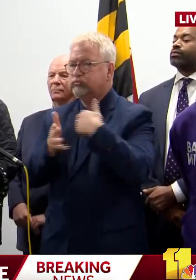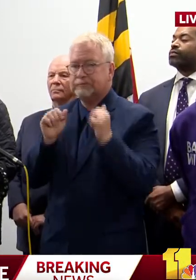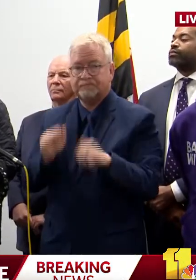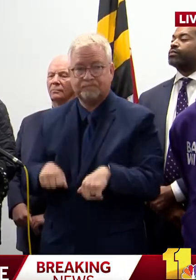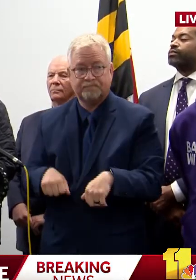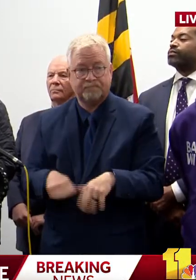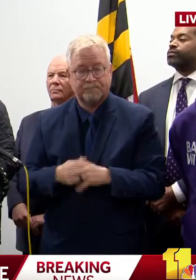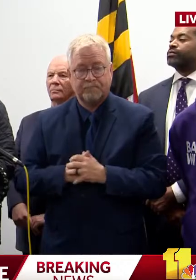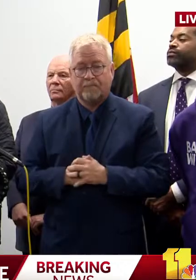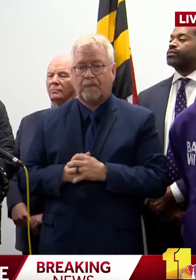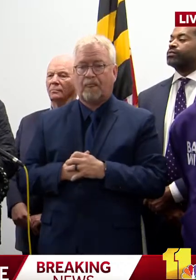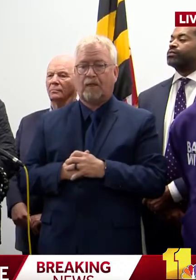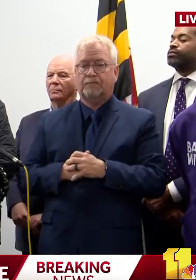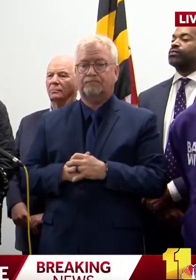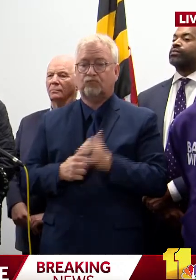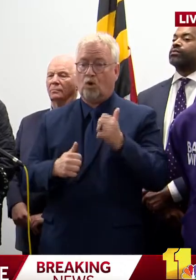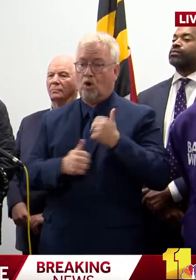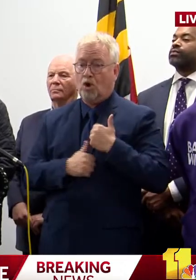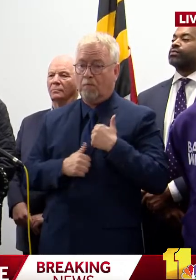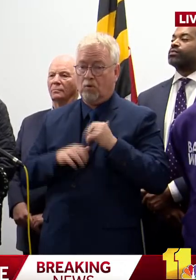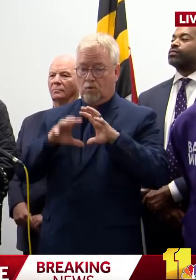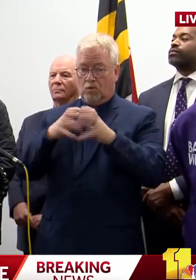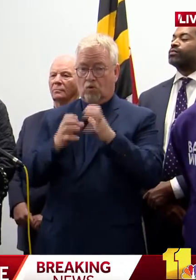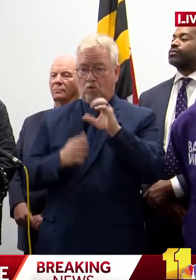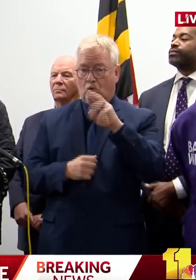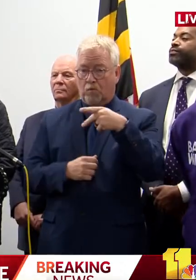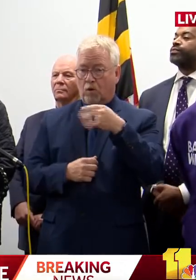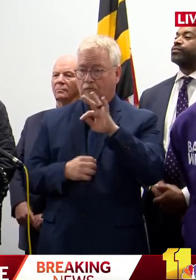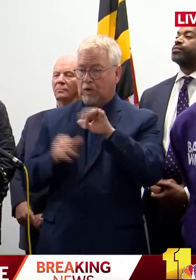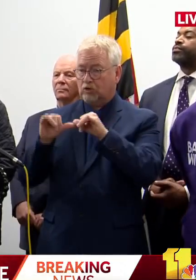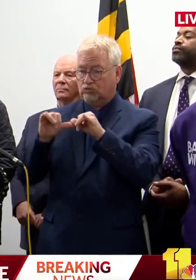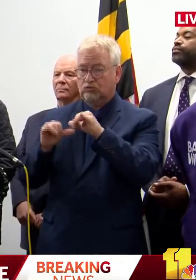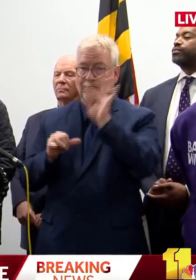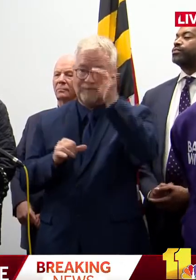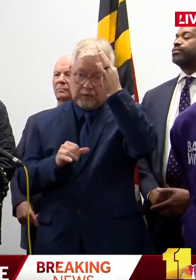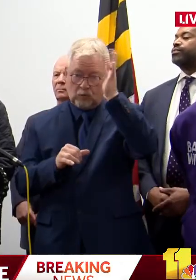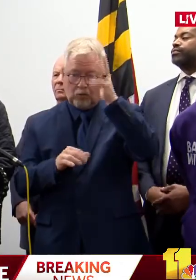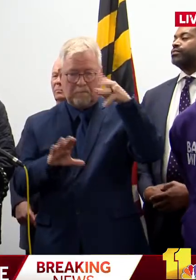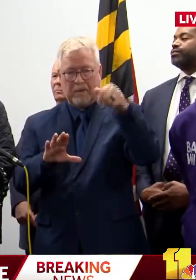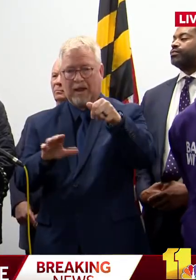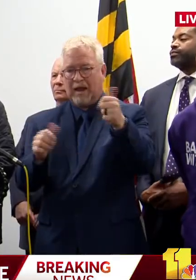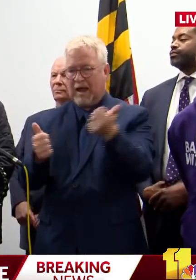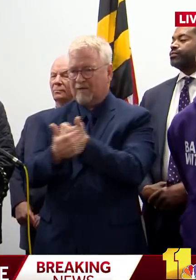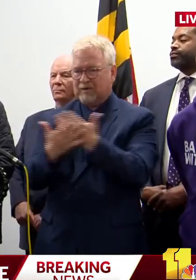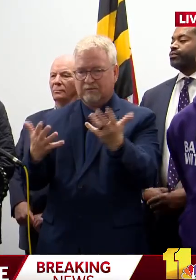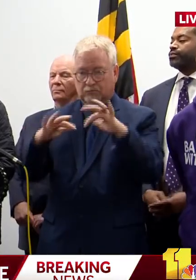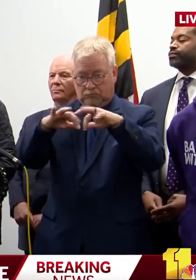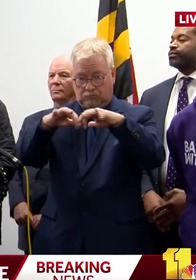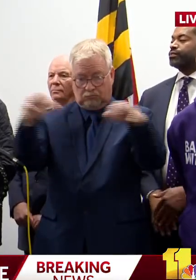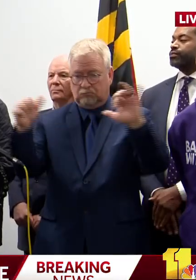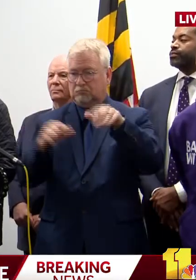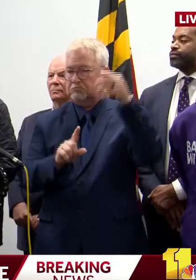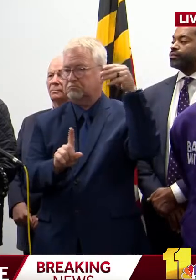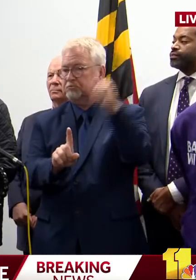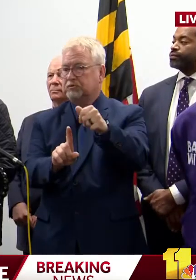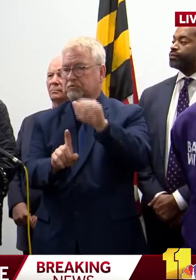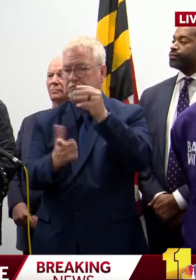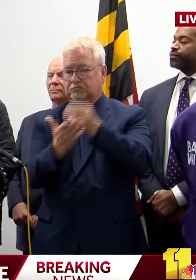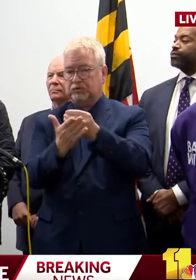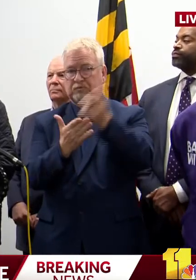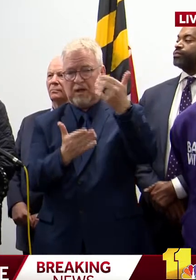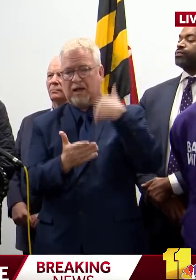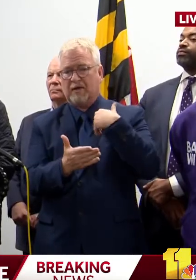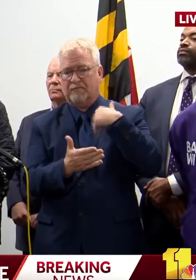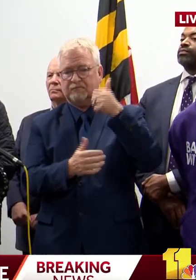The Army Corps of Engineers, the federal government, will pick up the costs for that, and those funds are available. I saw preliminary